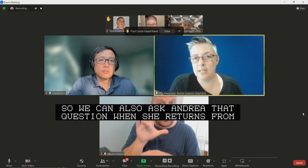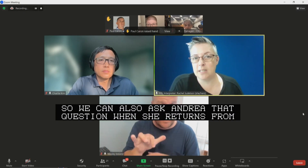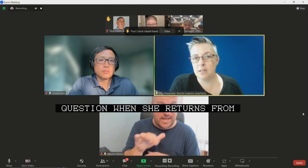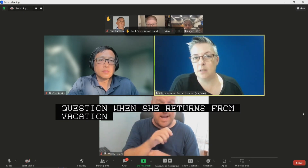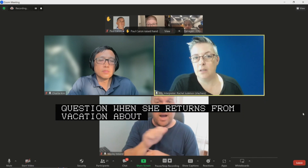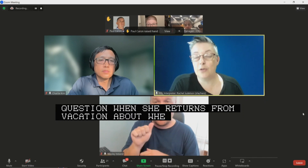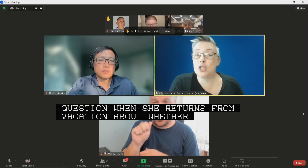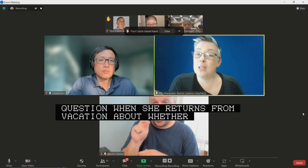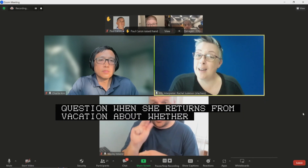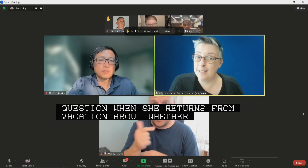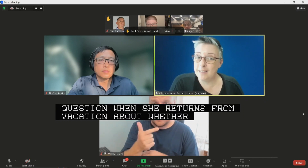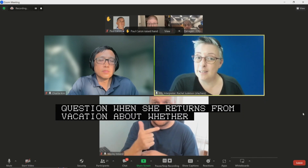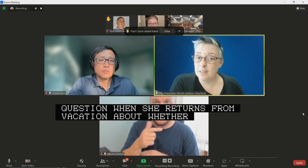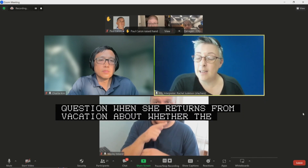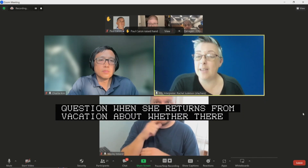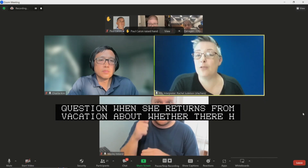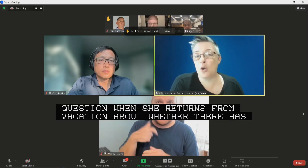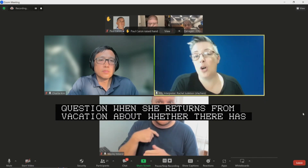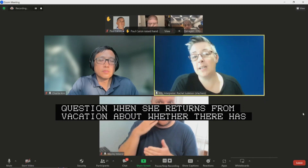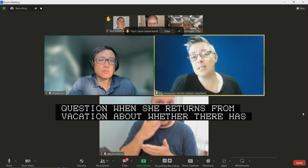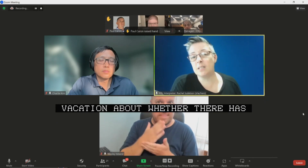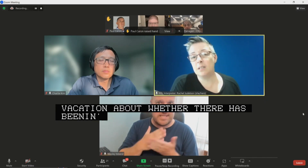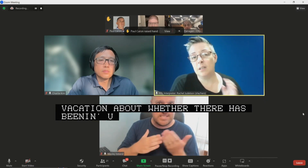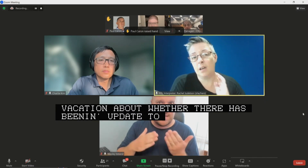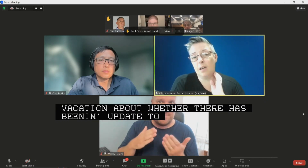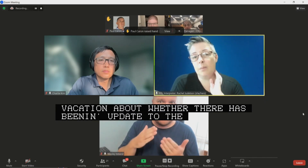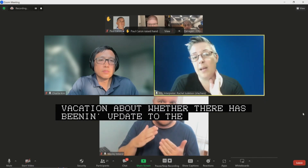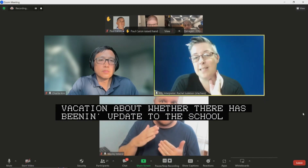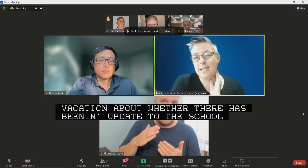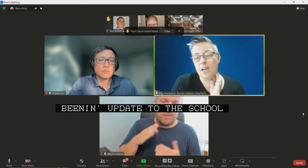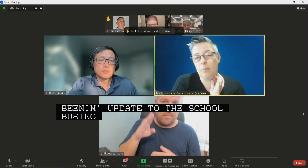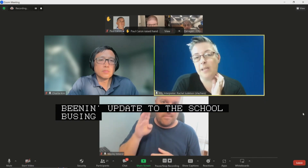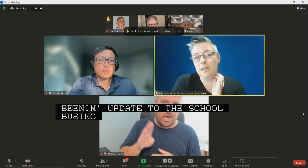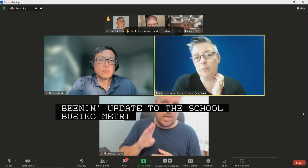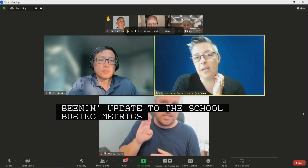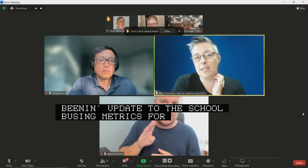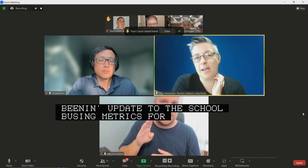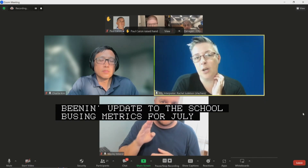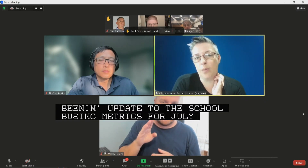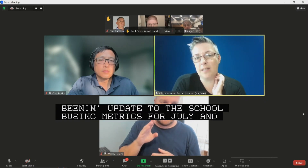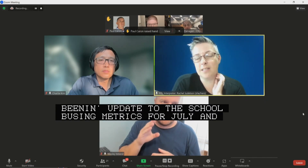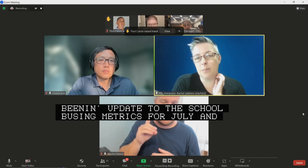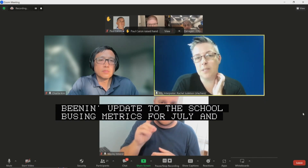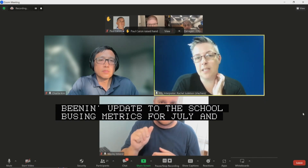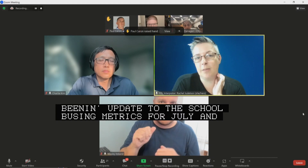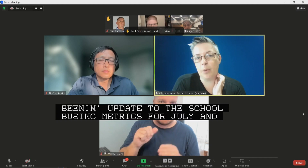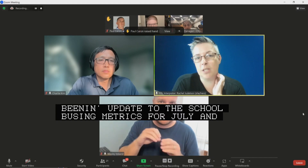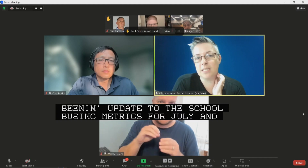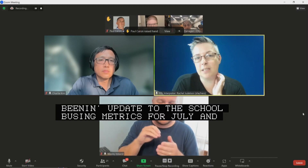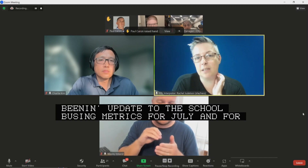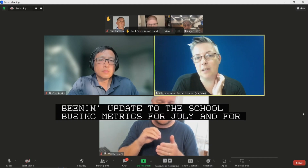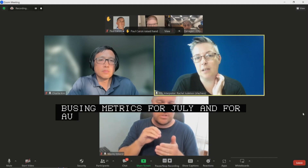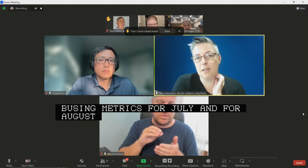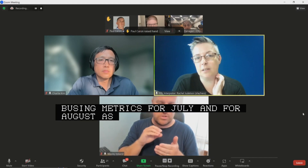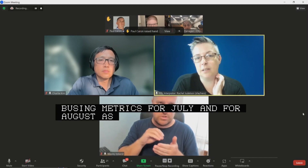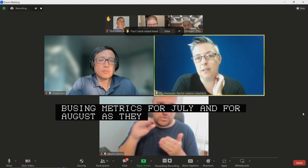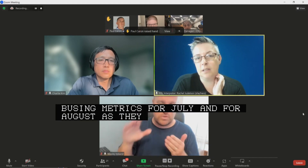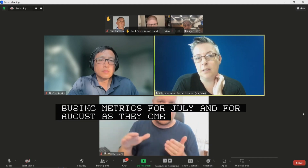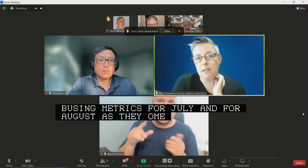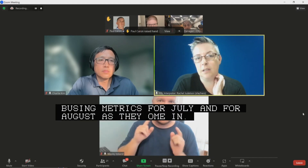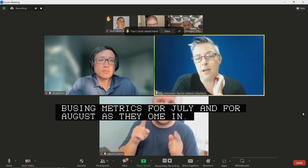busing metrics for July and for August as they come in, because I know that some City of Boston